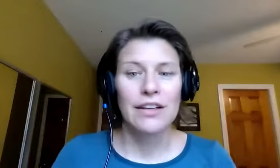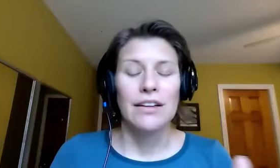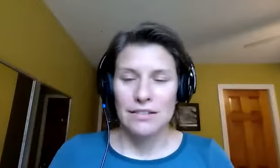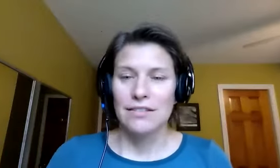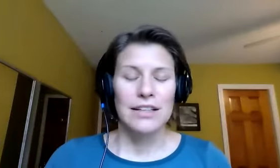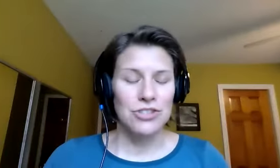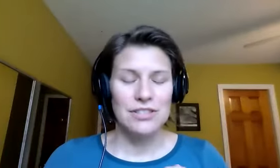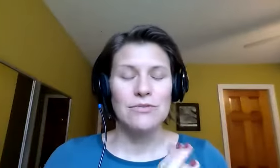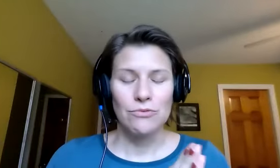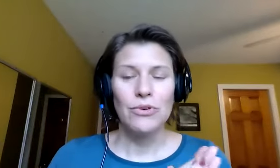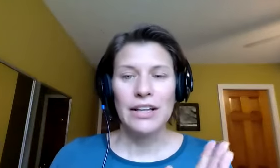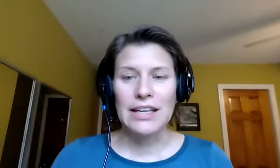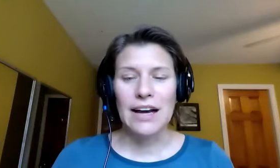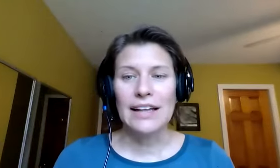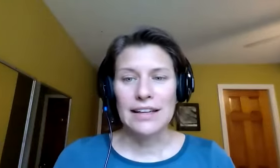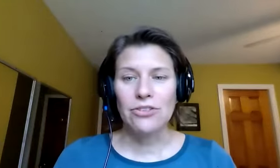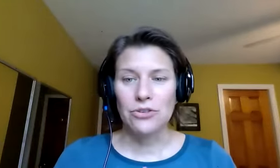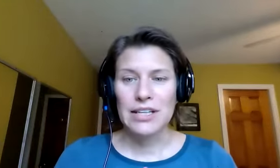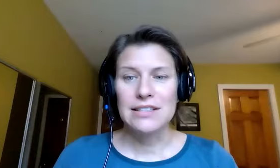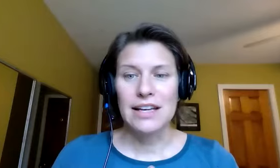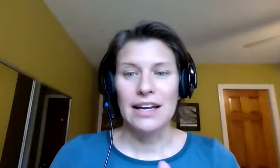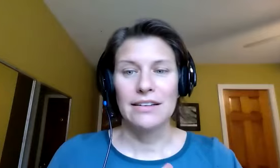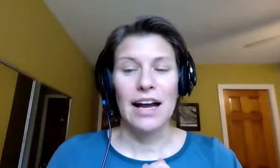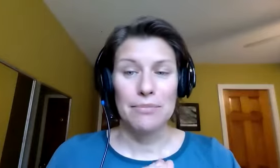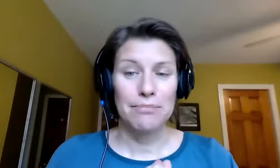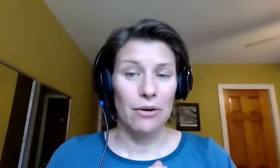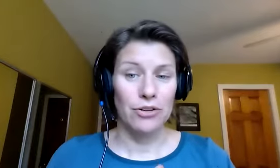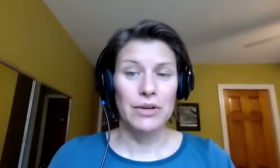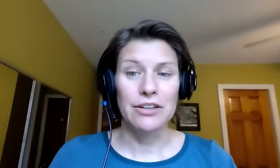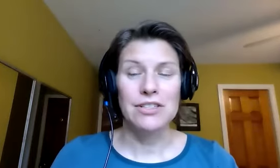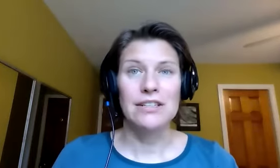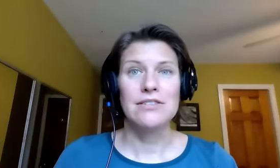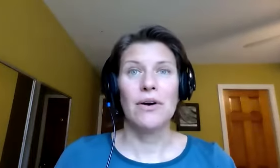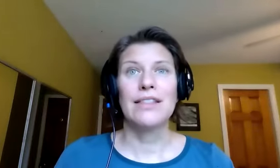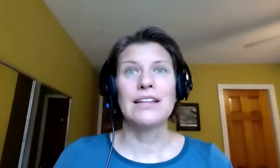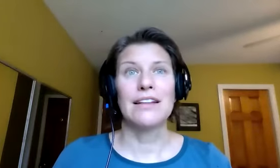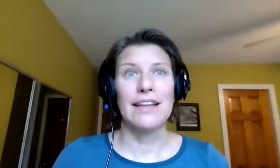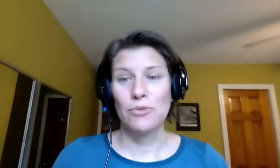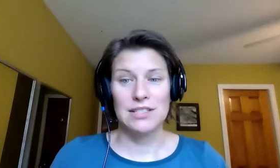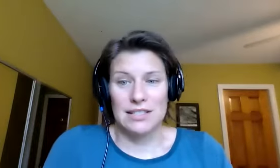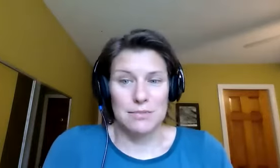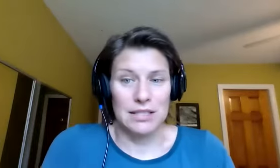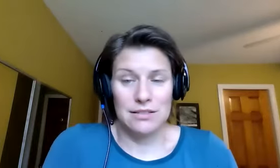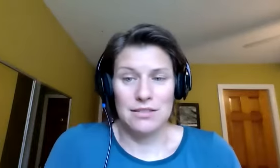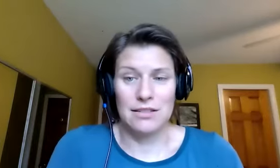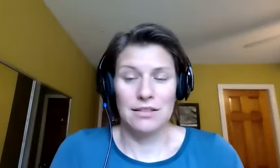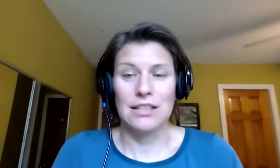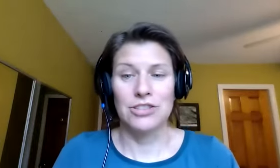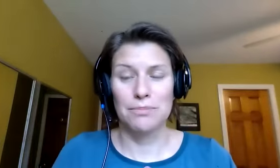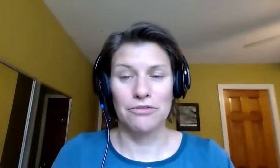just really high level degrees and high powered careers. And so I think that that was a testament to the leadership of